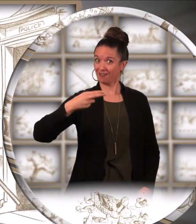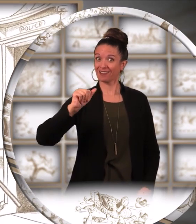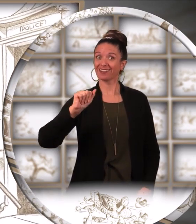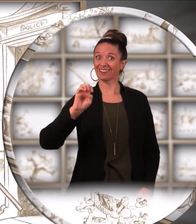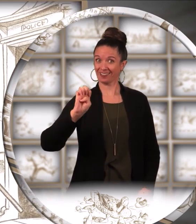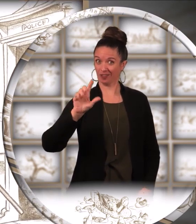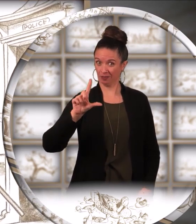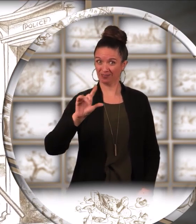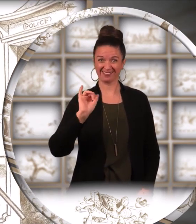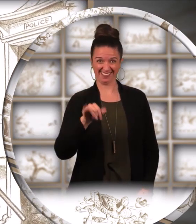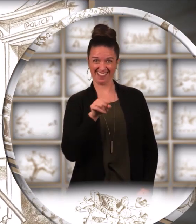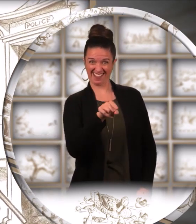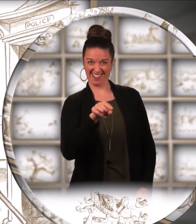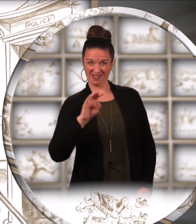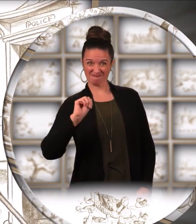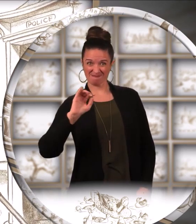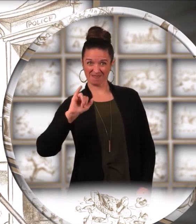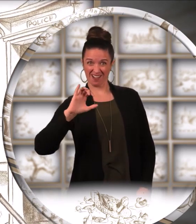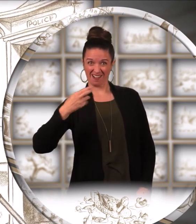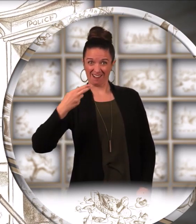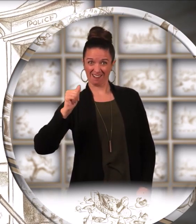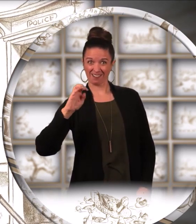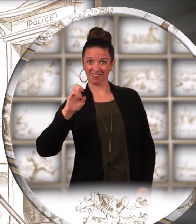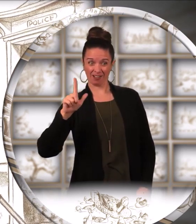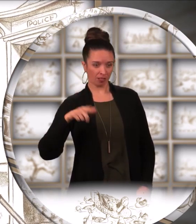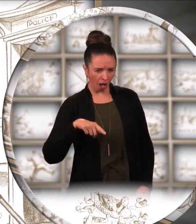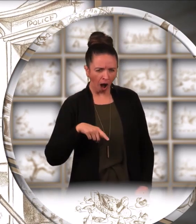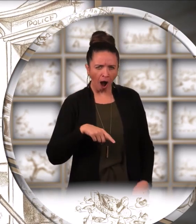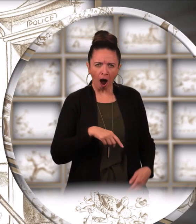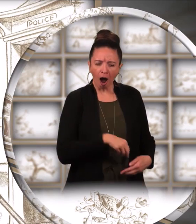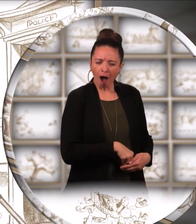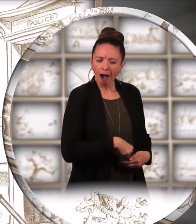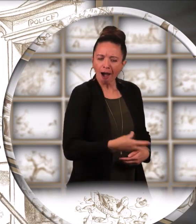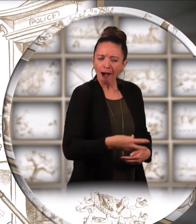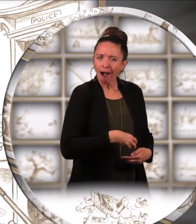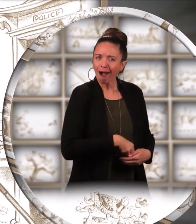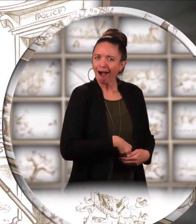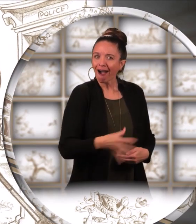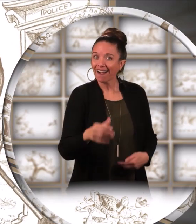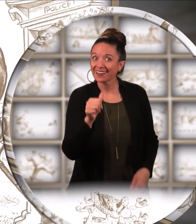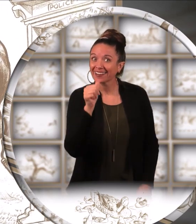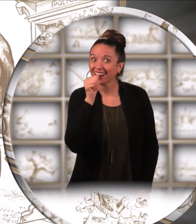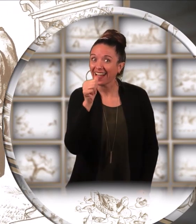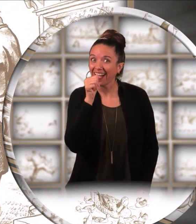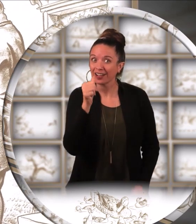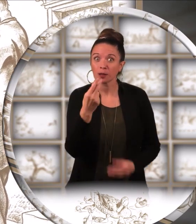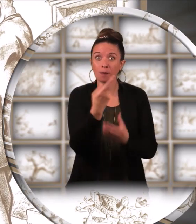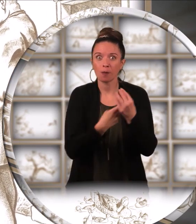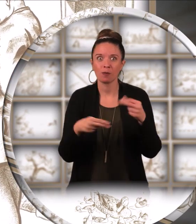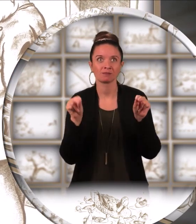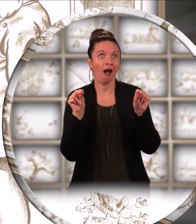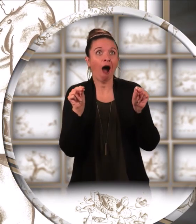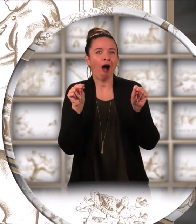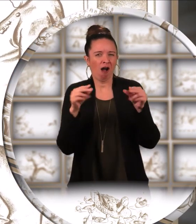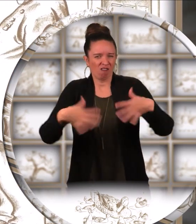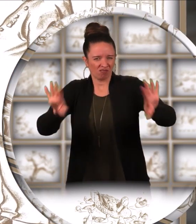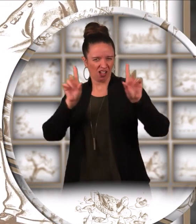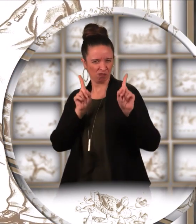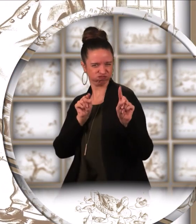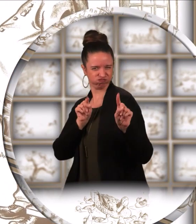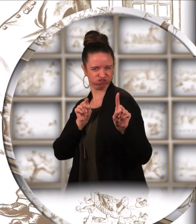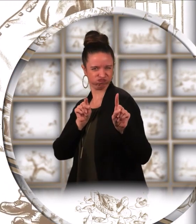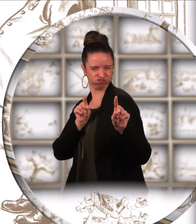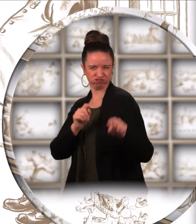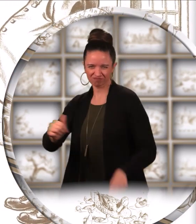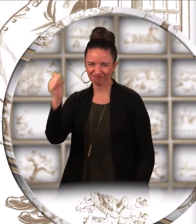Michael fed them peanuts. And after that, the Mallards called on Michael every